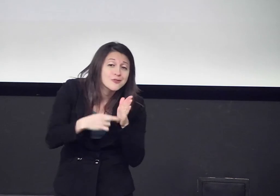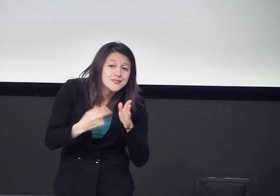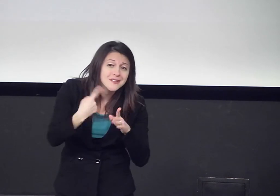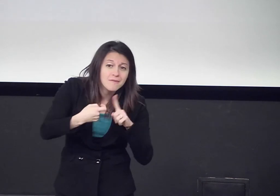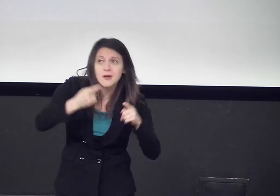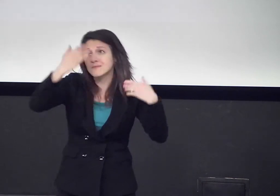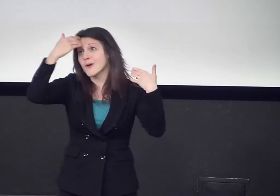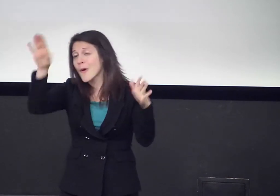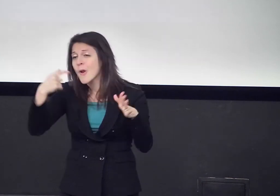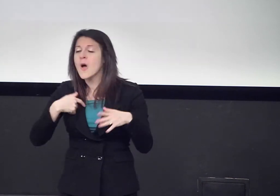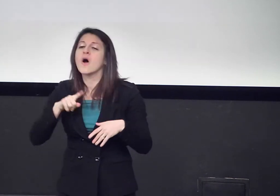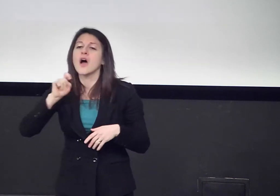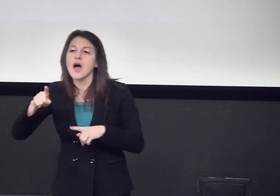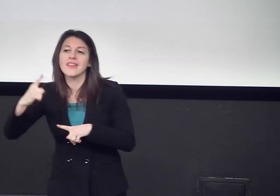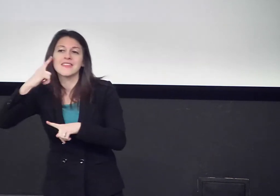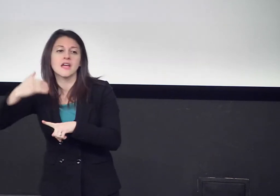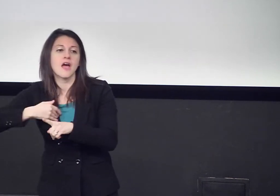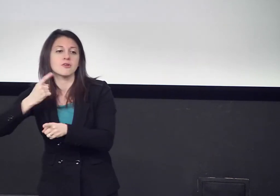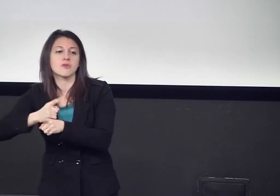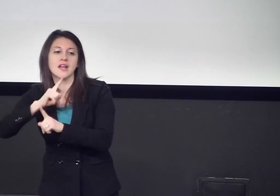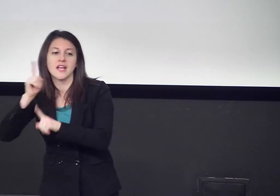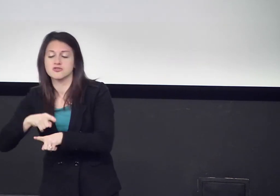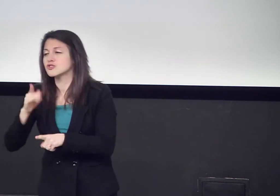that there was a right or wrong answer from how they were supposed to respond.